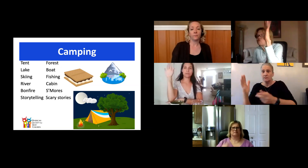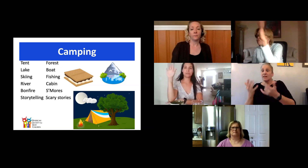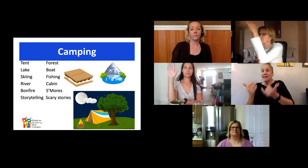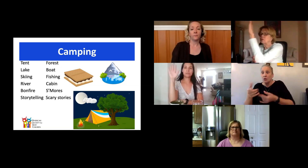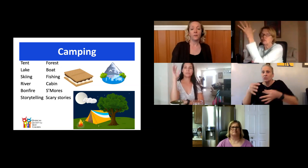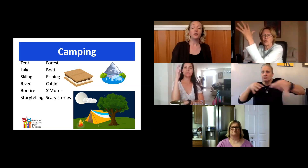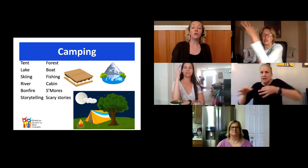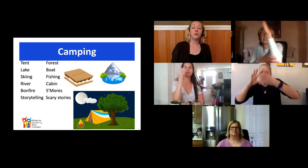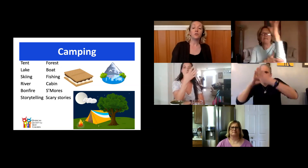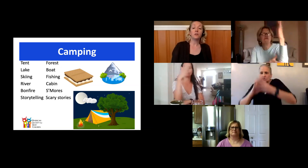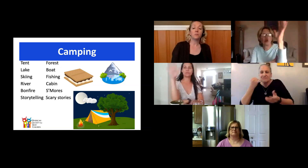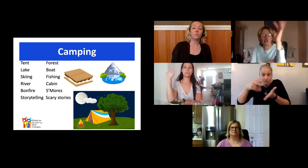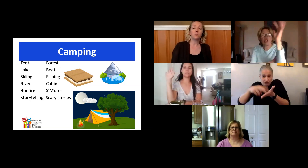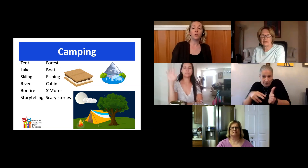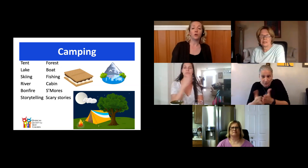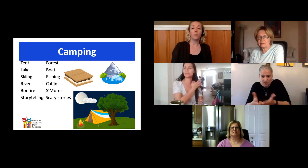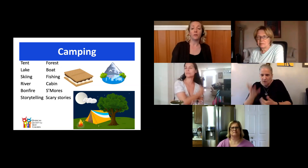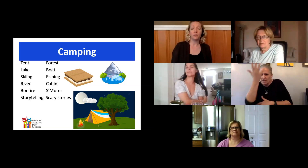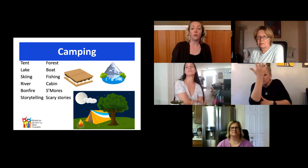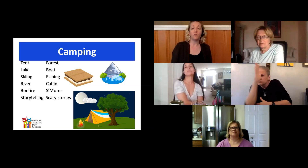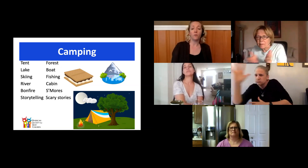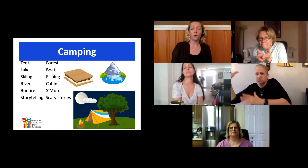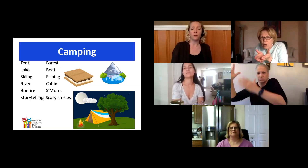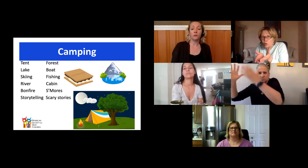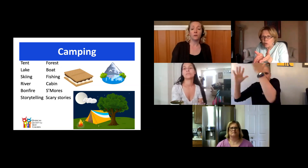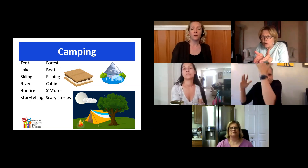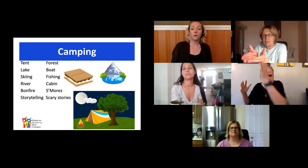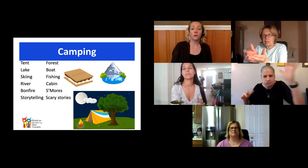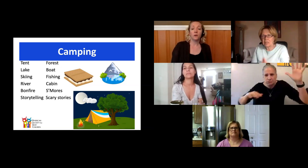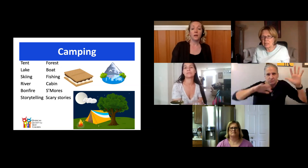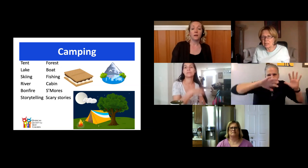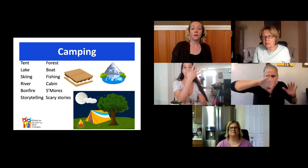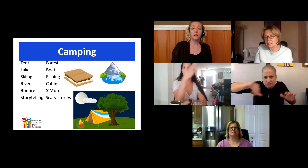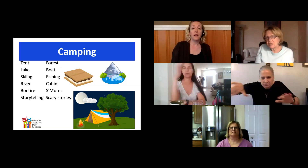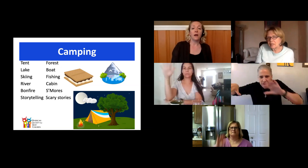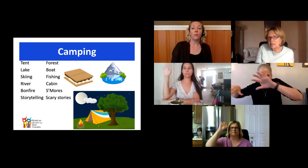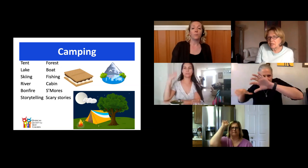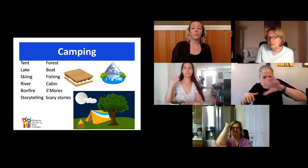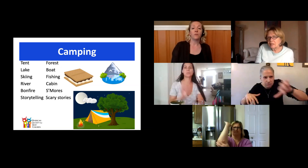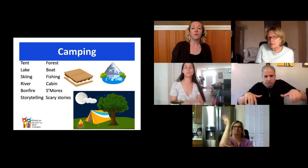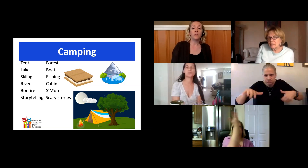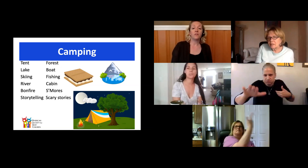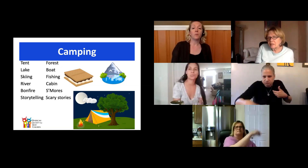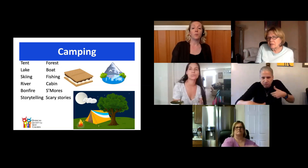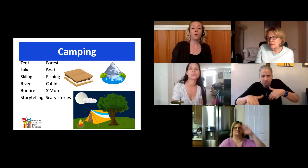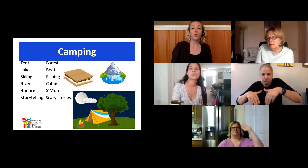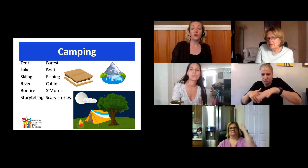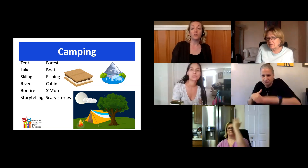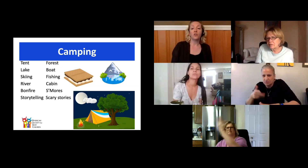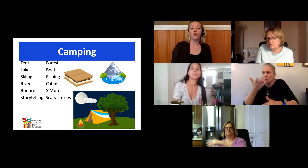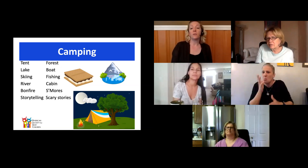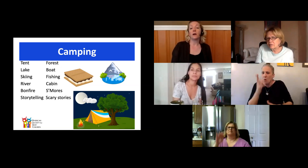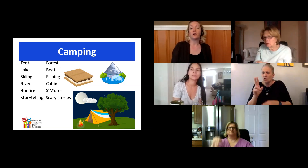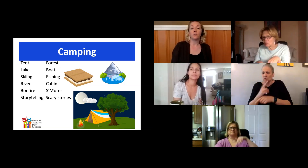as well, forest. Okay, now, if you're reading from a book and you're talking about, somebody was walking through